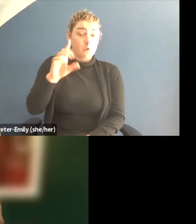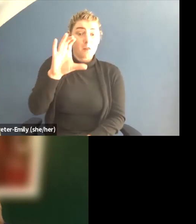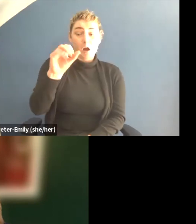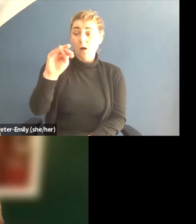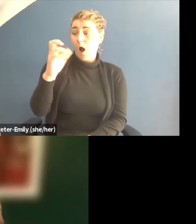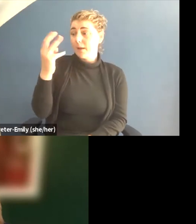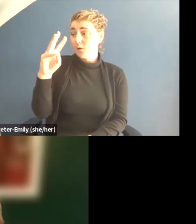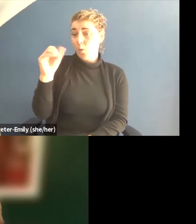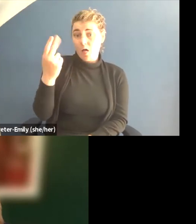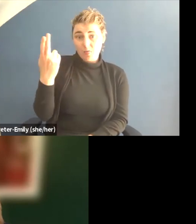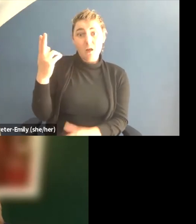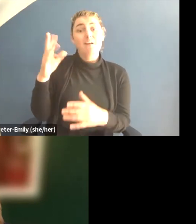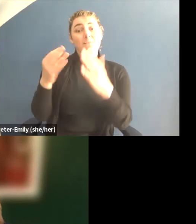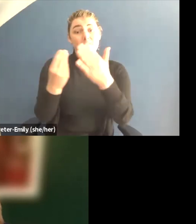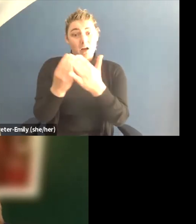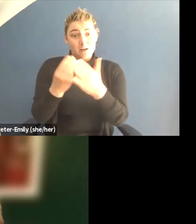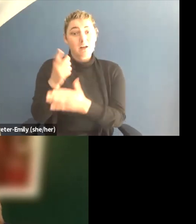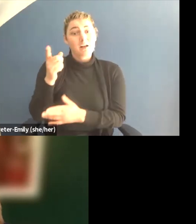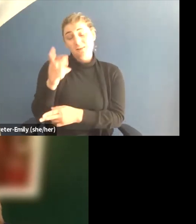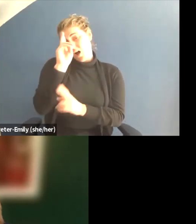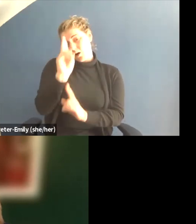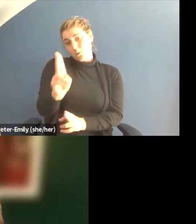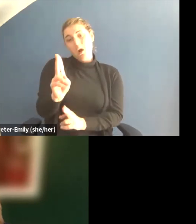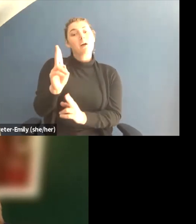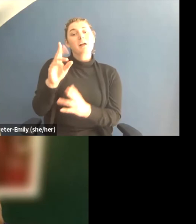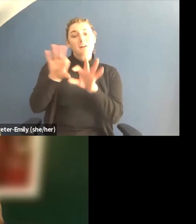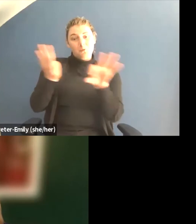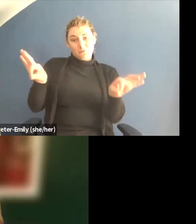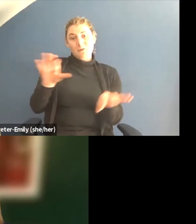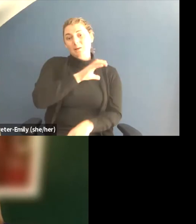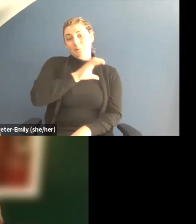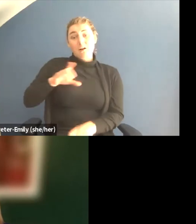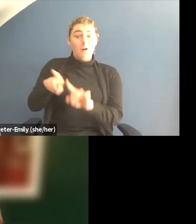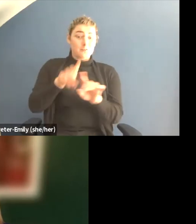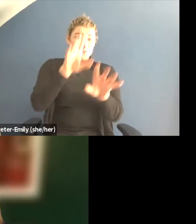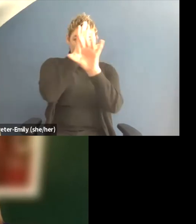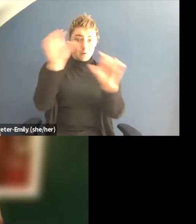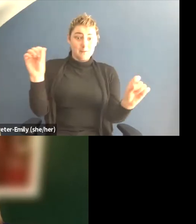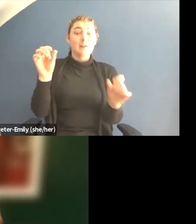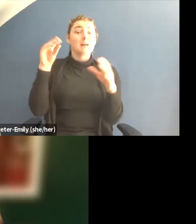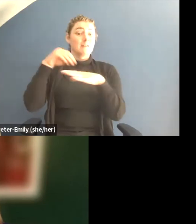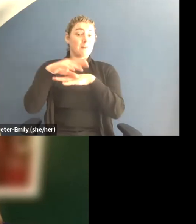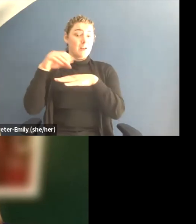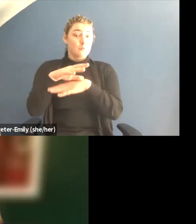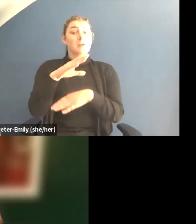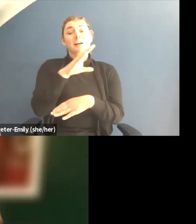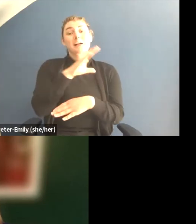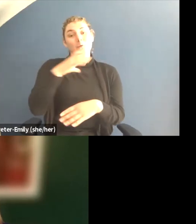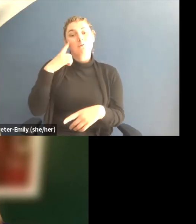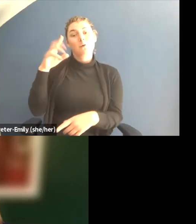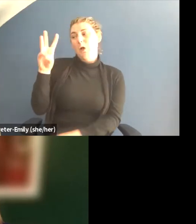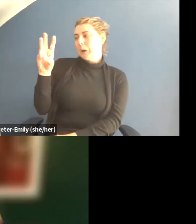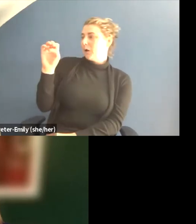Trust, Yale University's Honorary Degree Committee, and the President's Advisory Council of Wesleyan College.